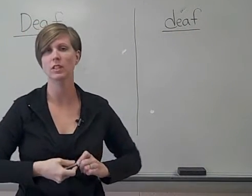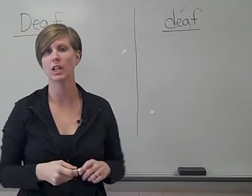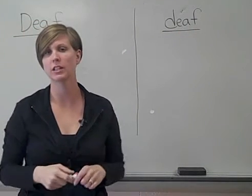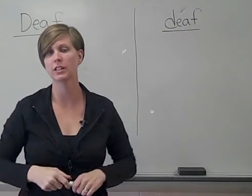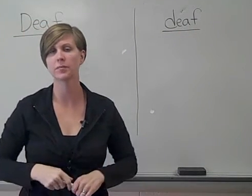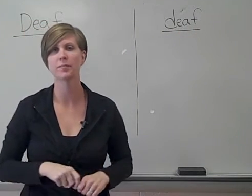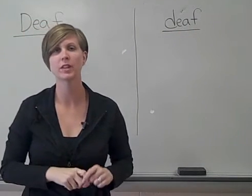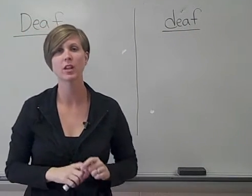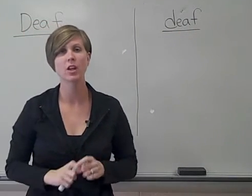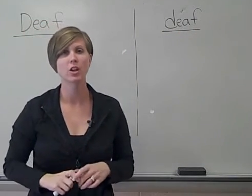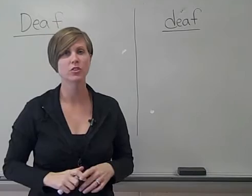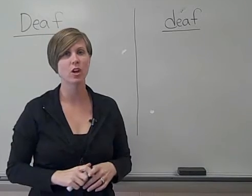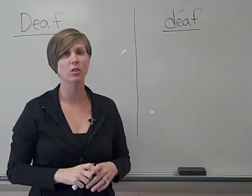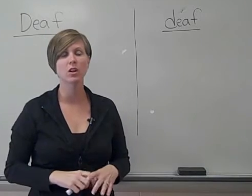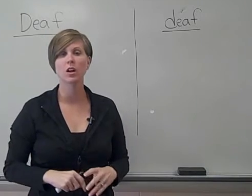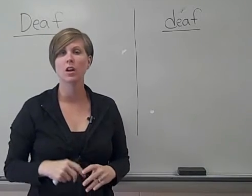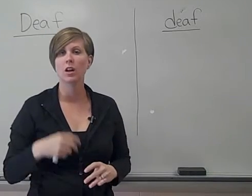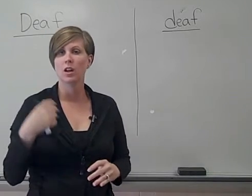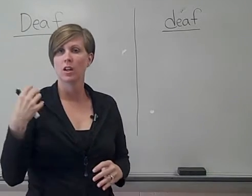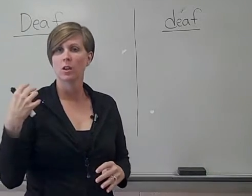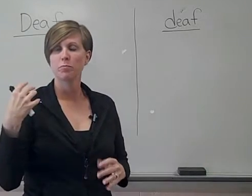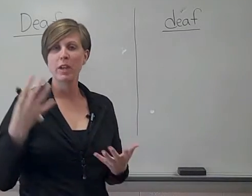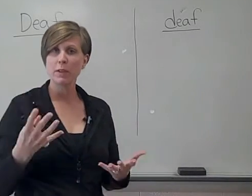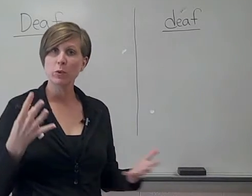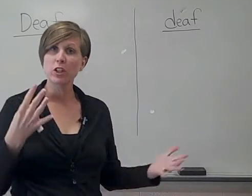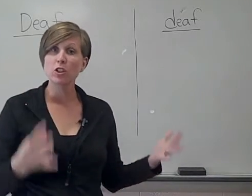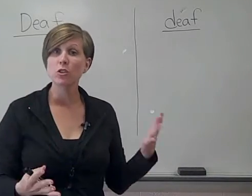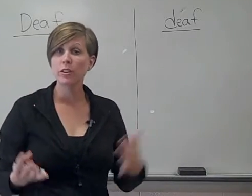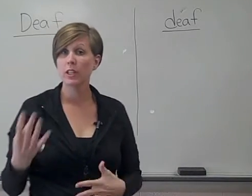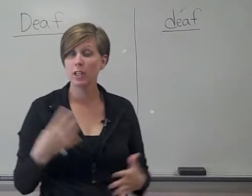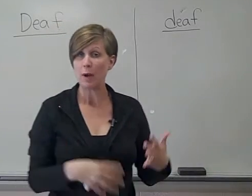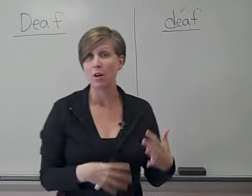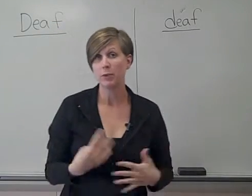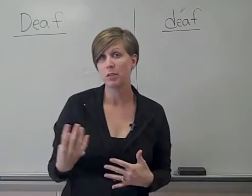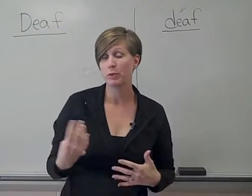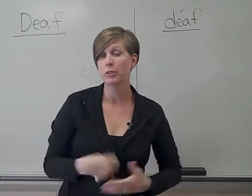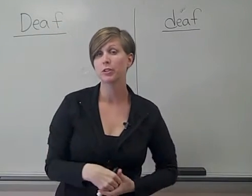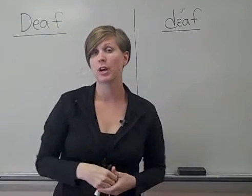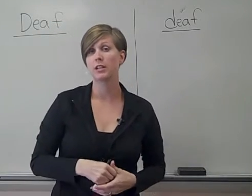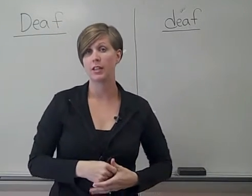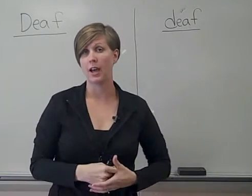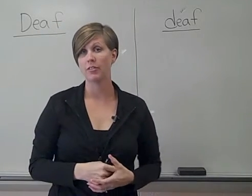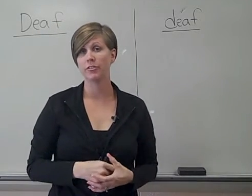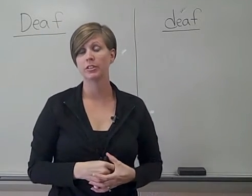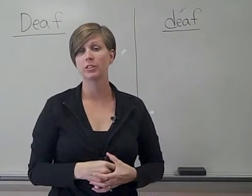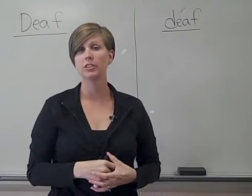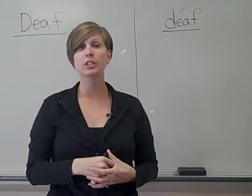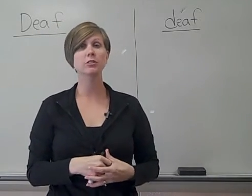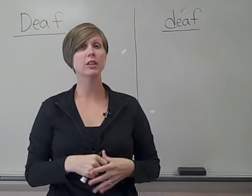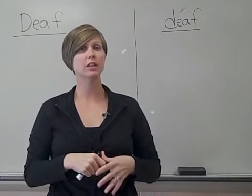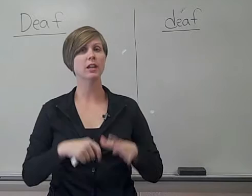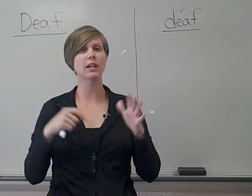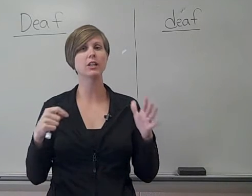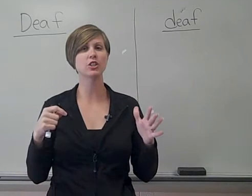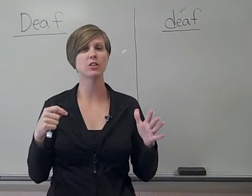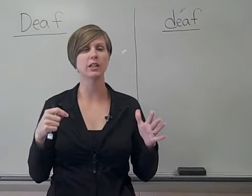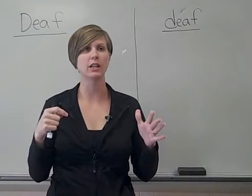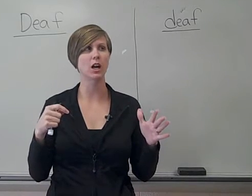All right, so maybe when you think about people who are deaf, you would think initially,